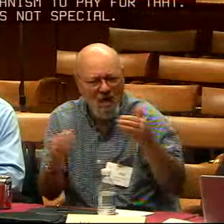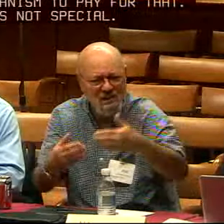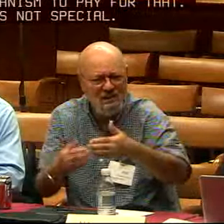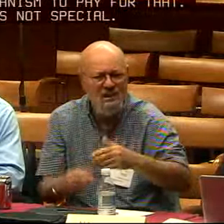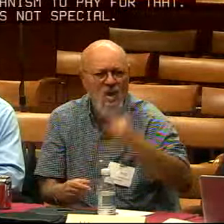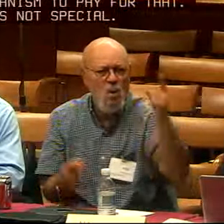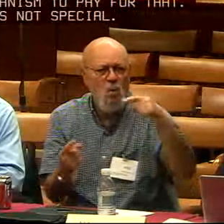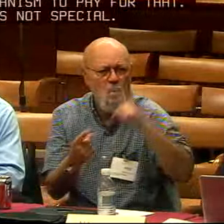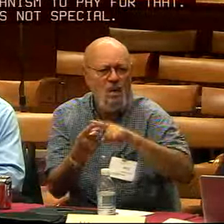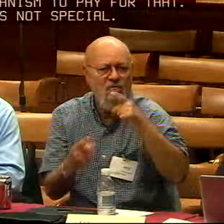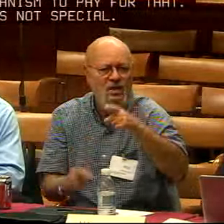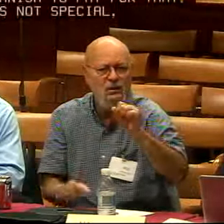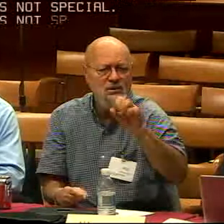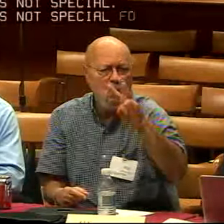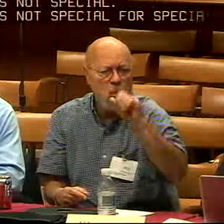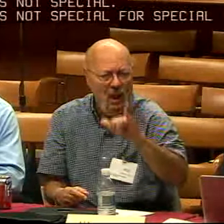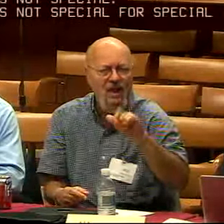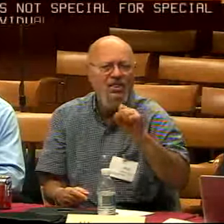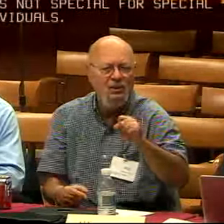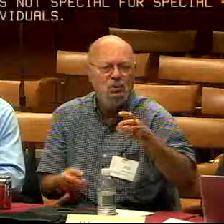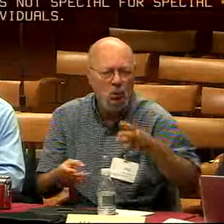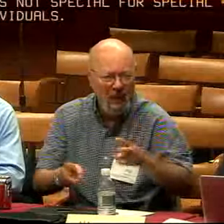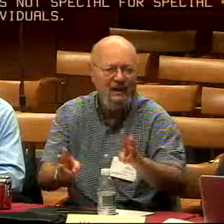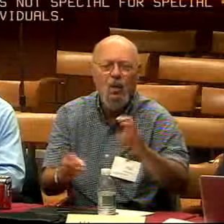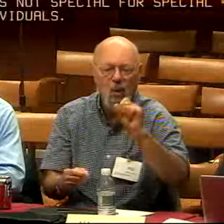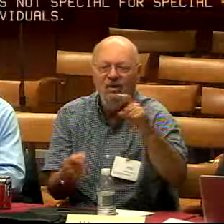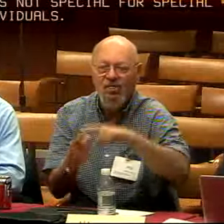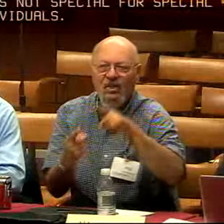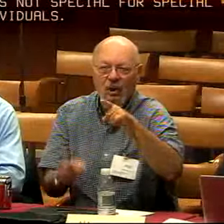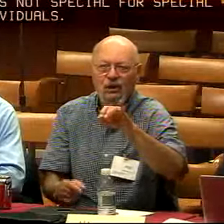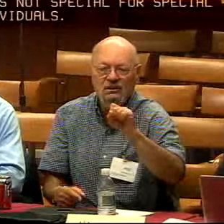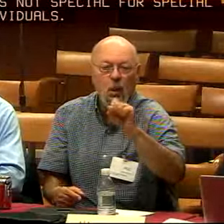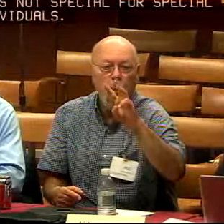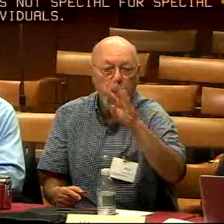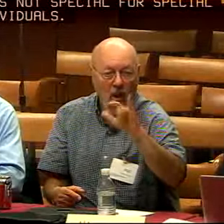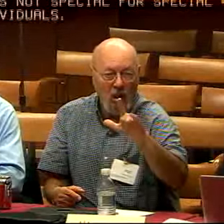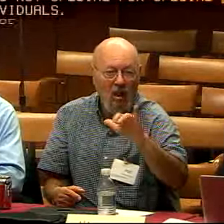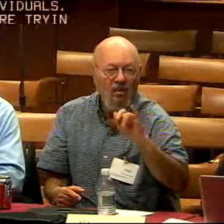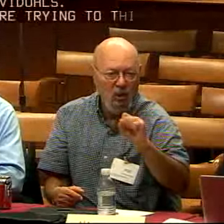I mean, we're trying to think out of the box here. Where there's a will, there is a way.